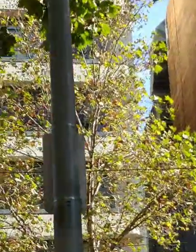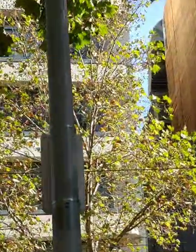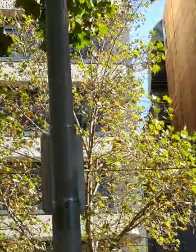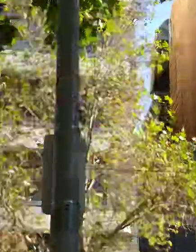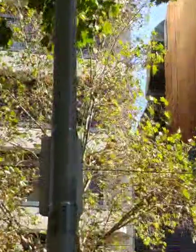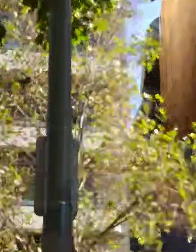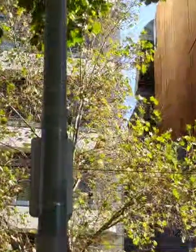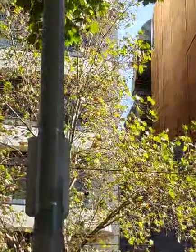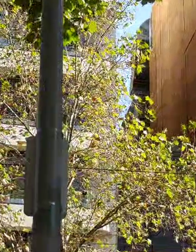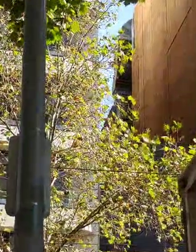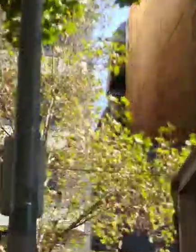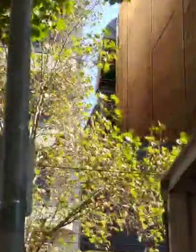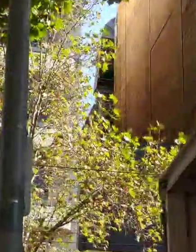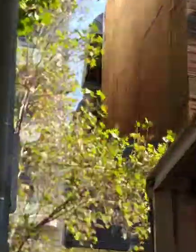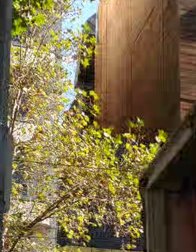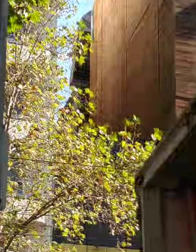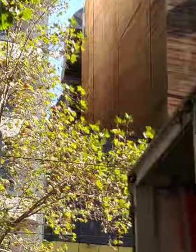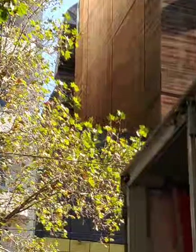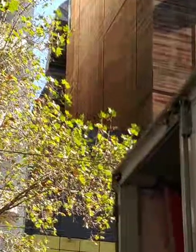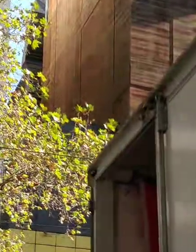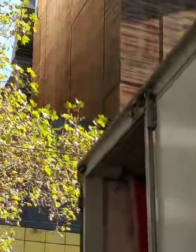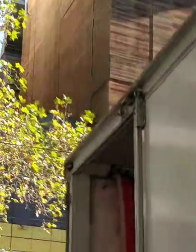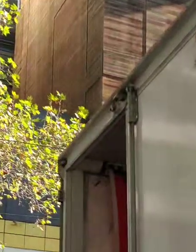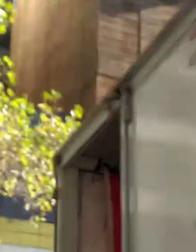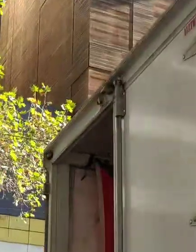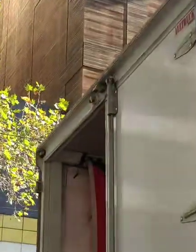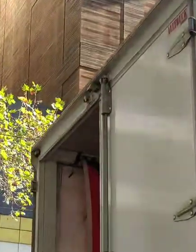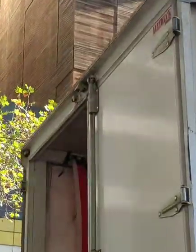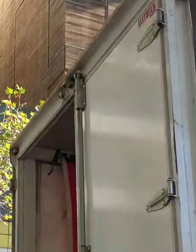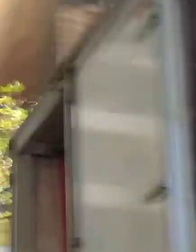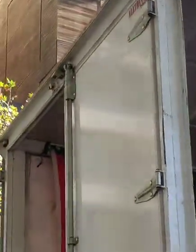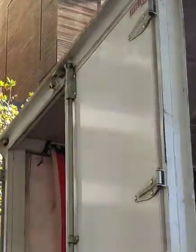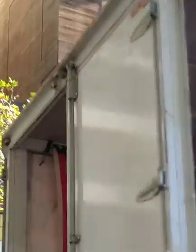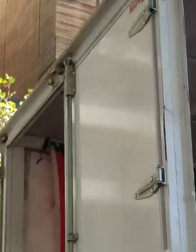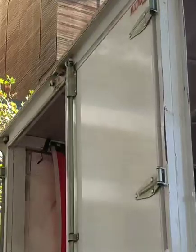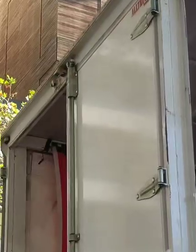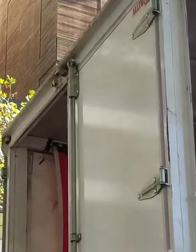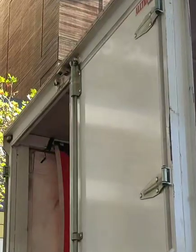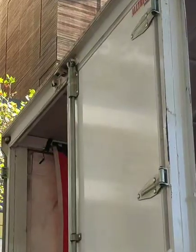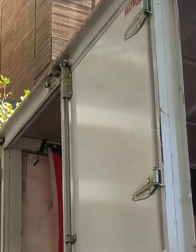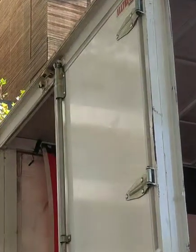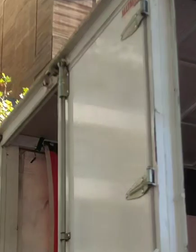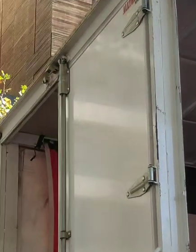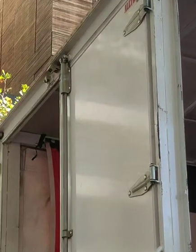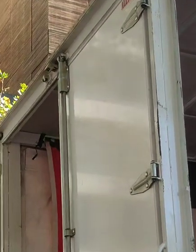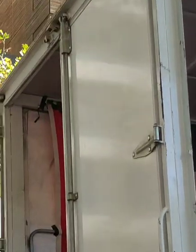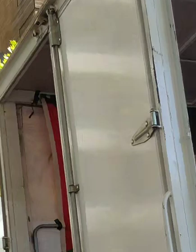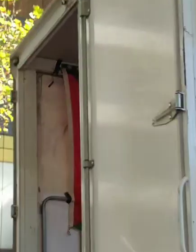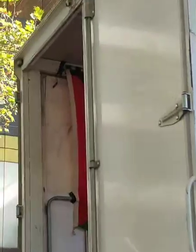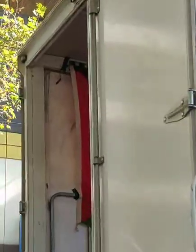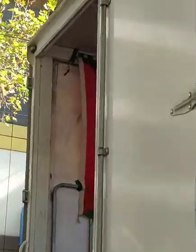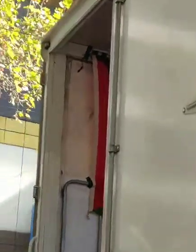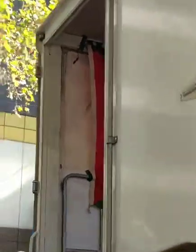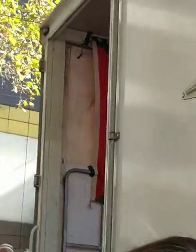are witnessing a genocide that is unending in Gaza. As victims of the Palestinian people, they have been